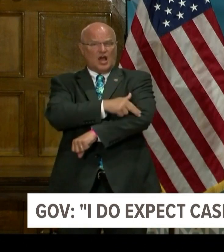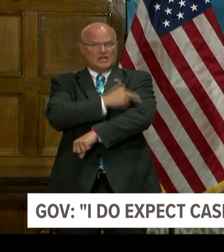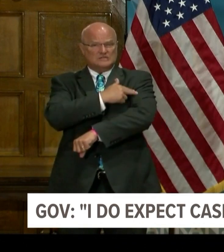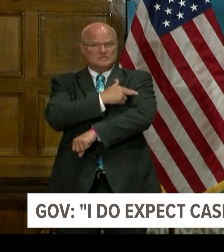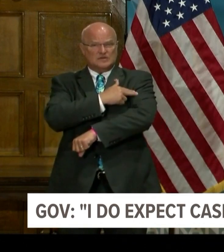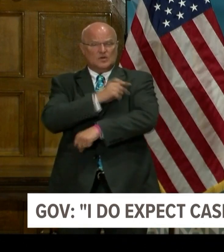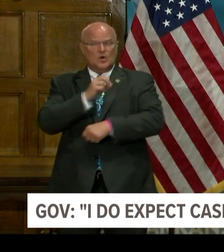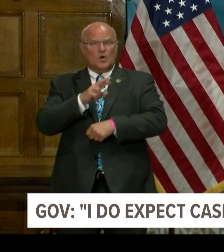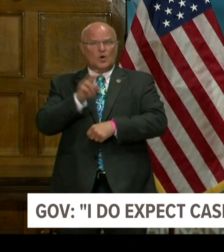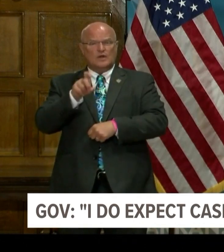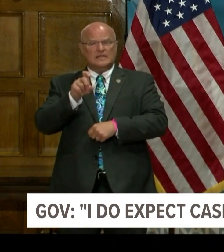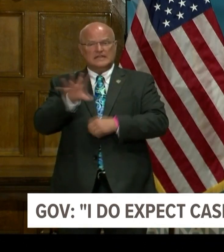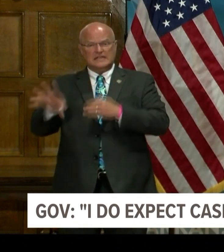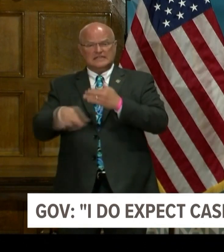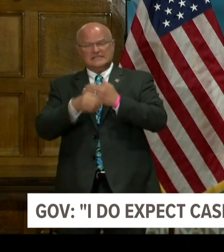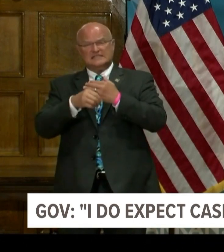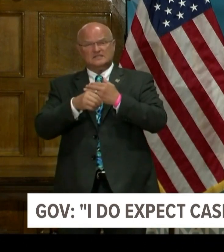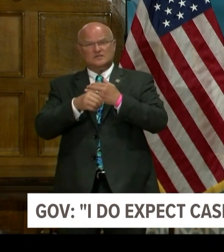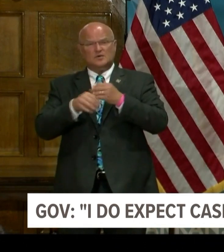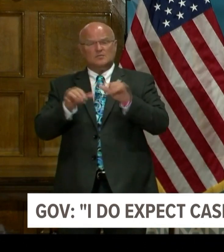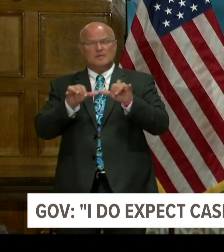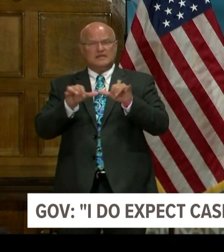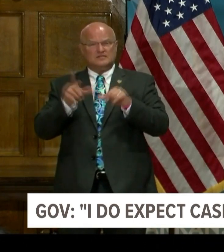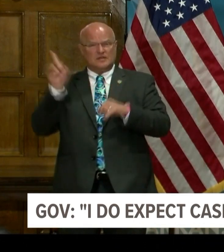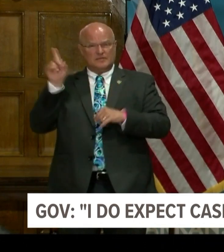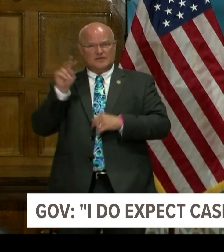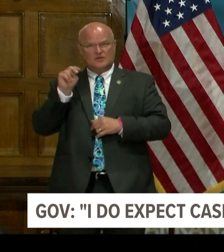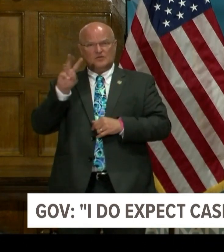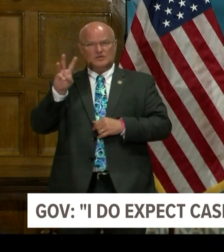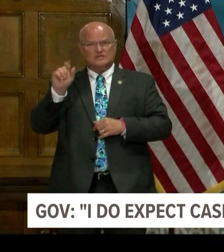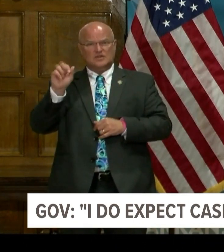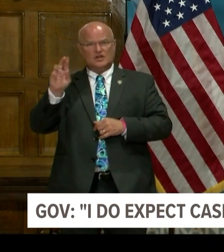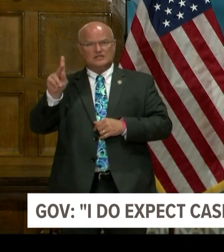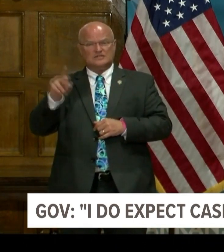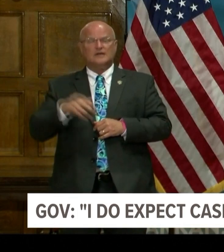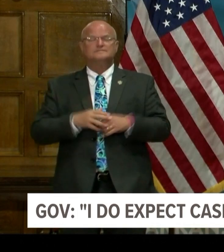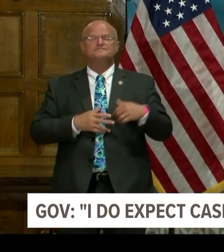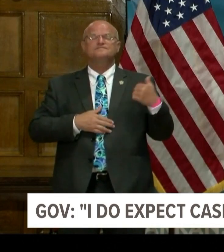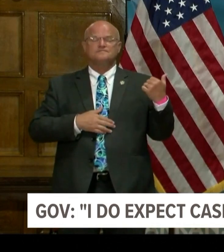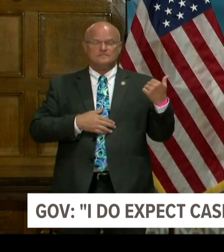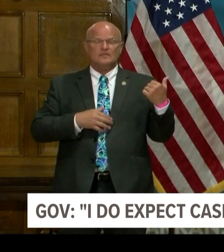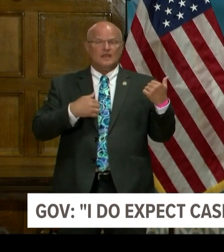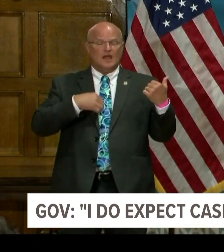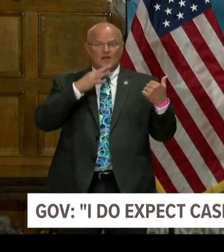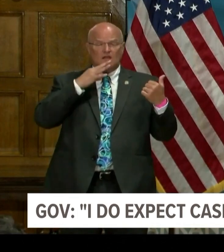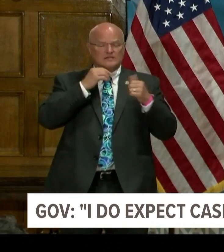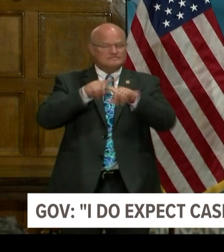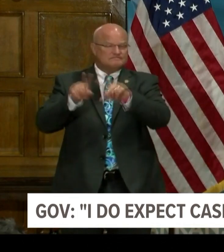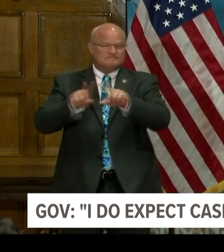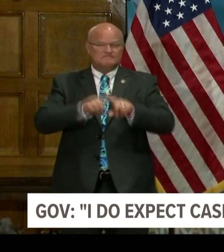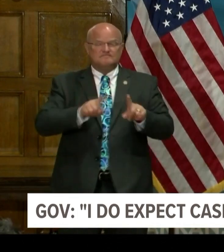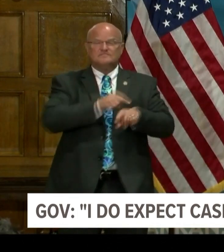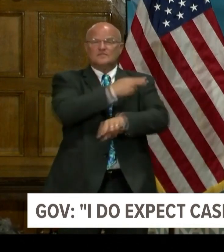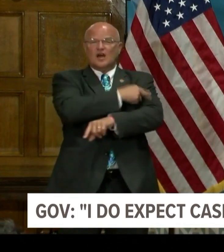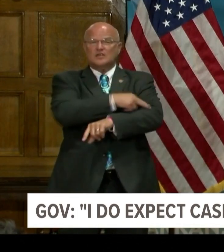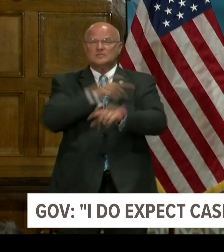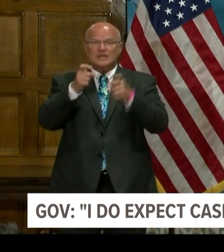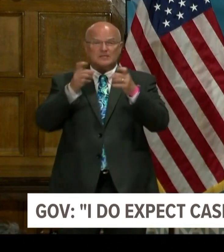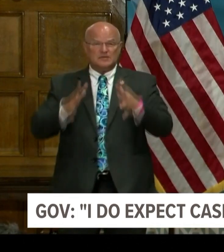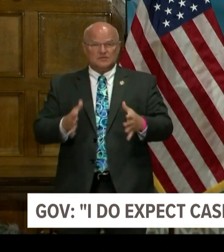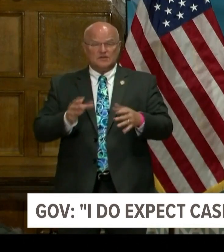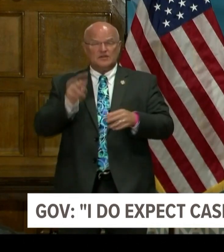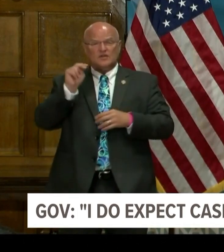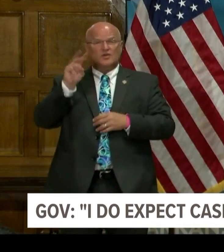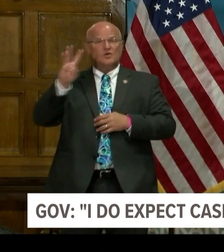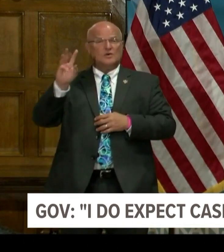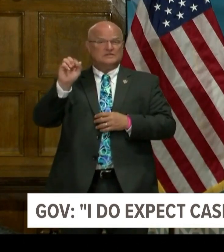do they need to take additional steps up there? Within the last couple of days, I've spoken to multiple hospital administrators